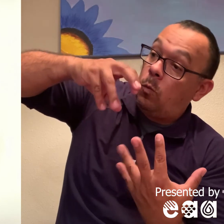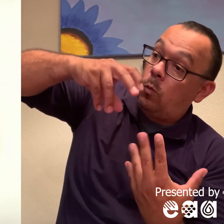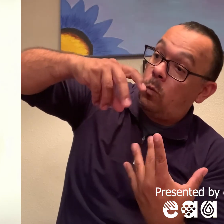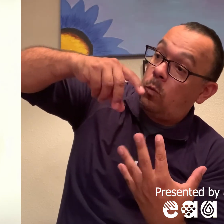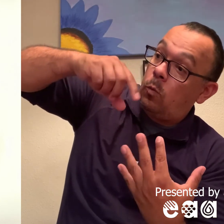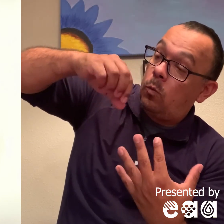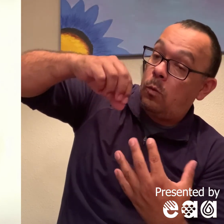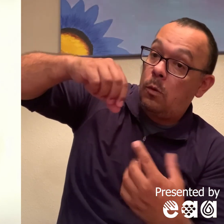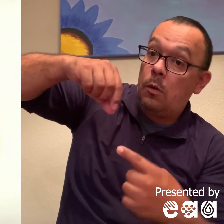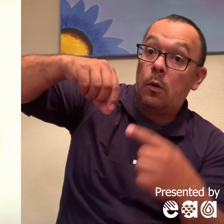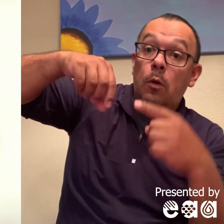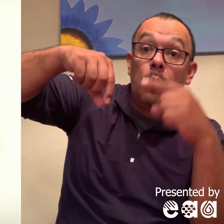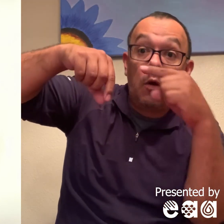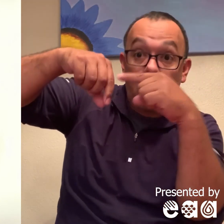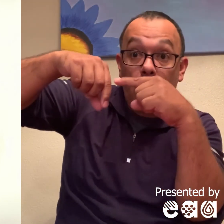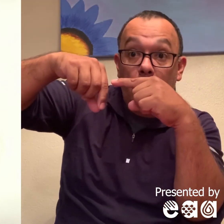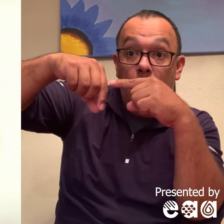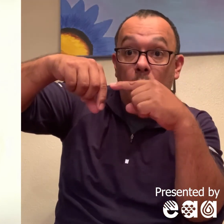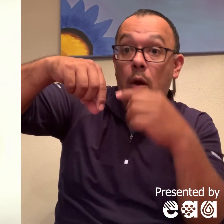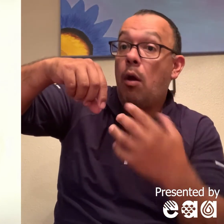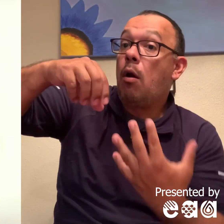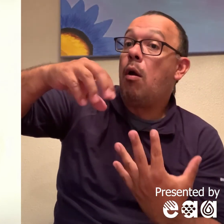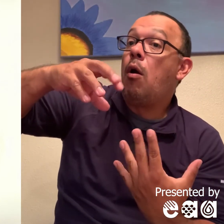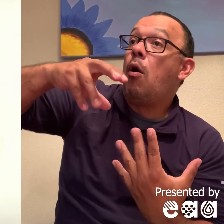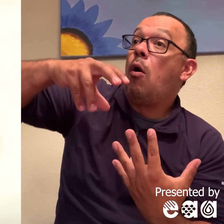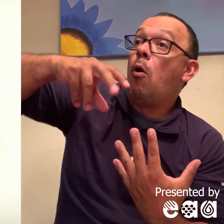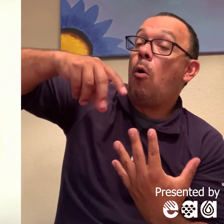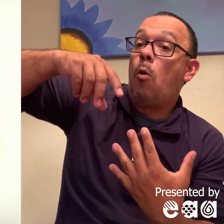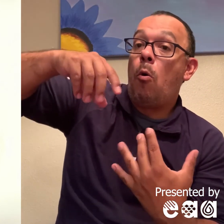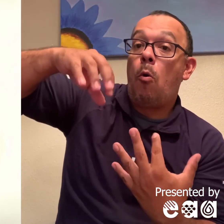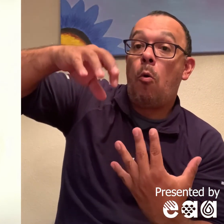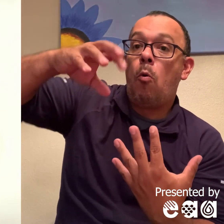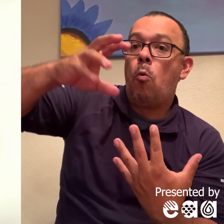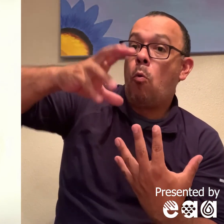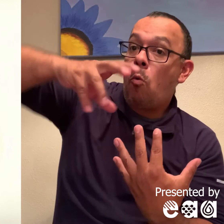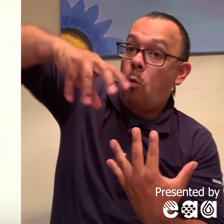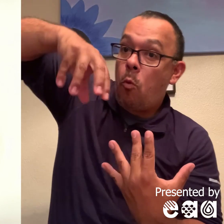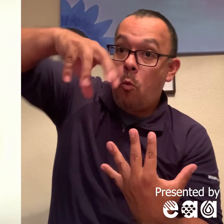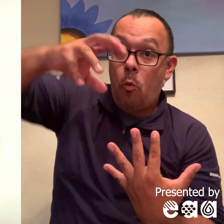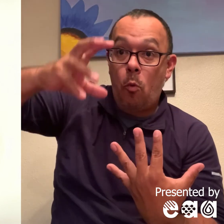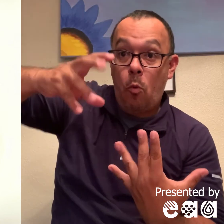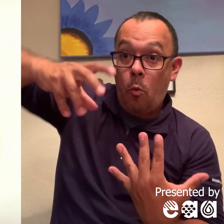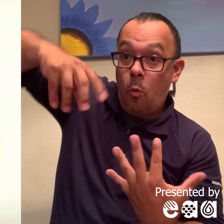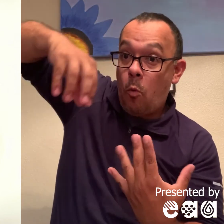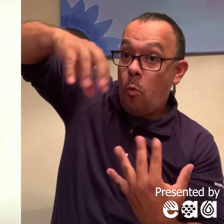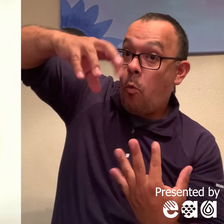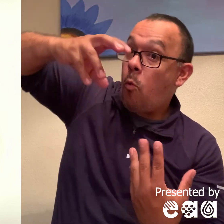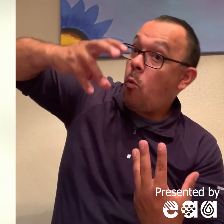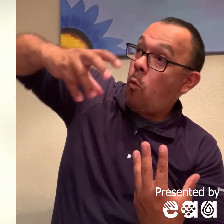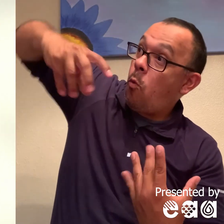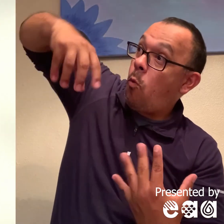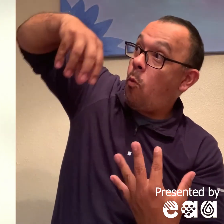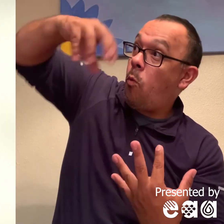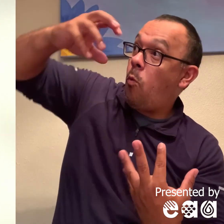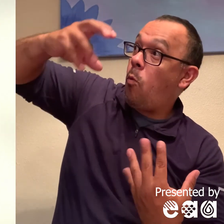The little raindrop had become a wisp of steam.